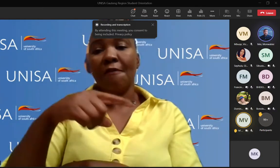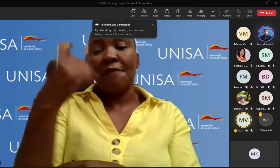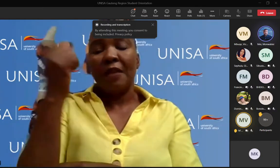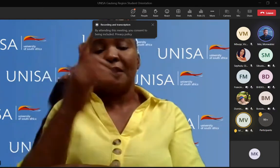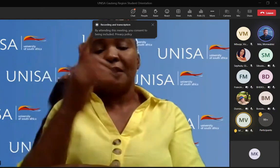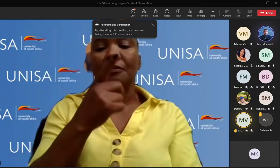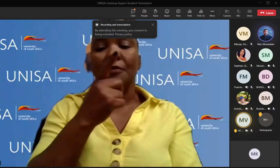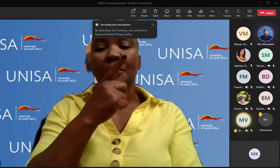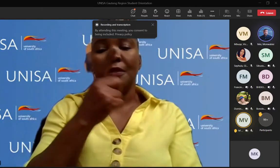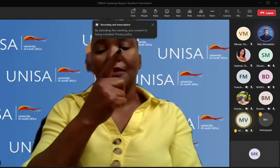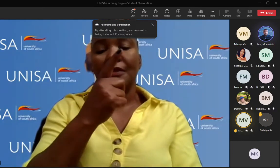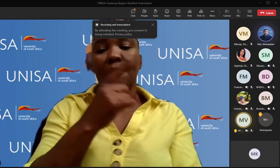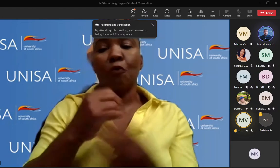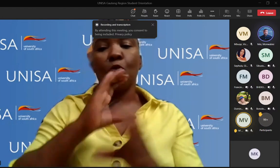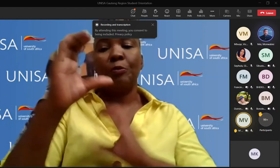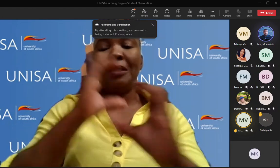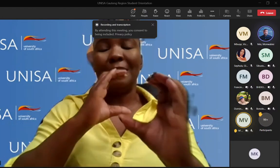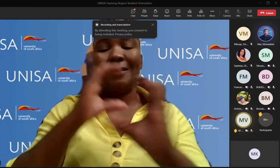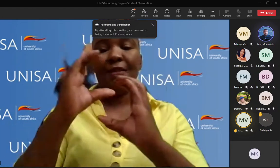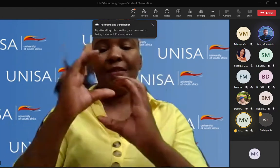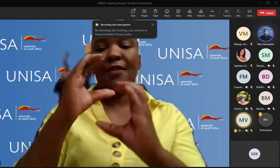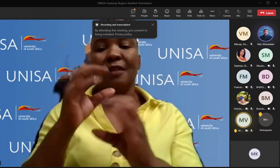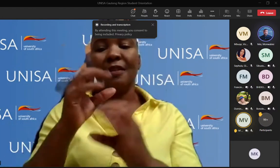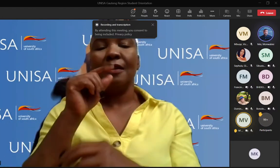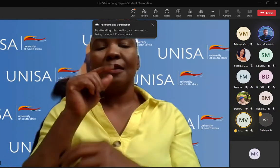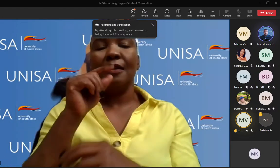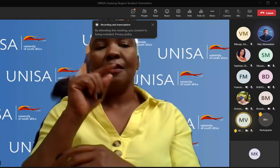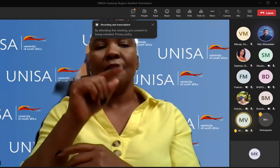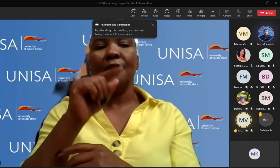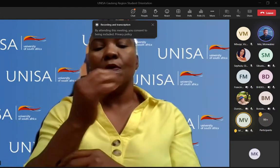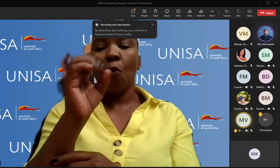from Communications her name is